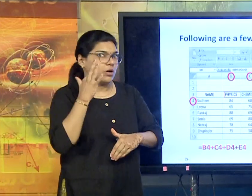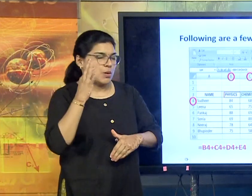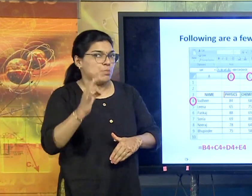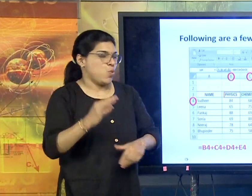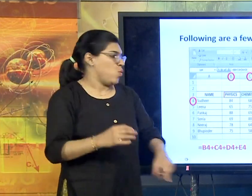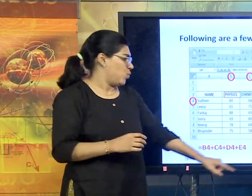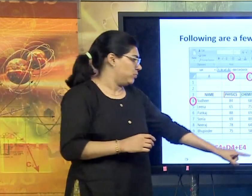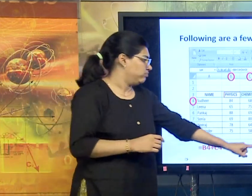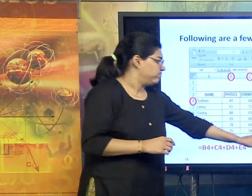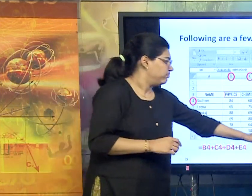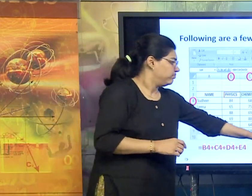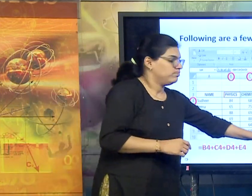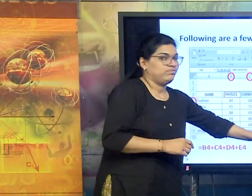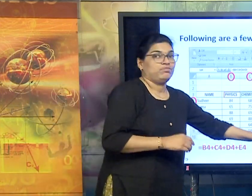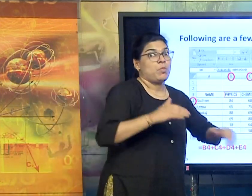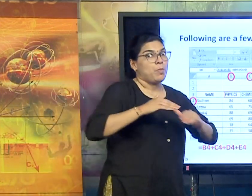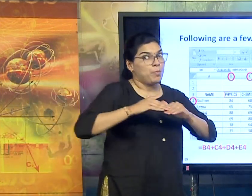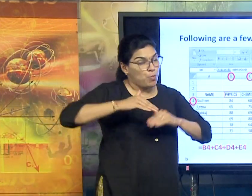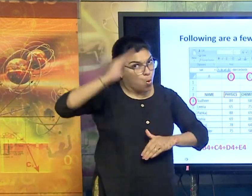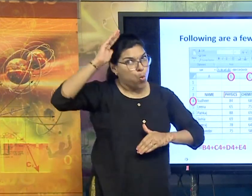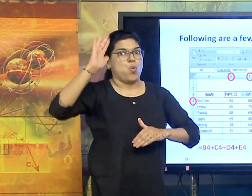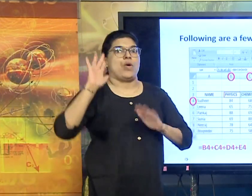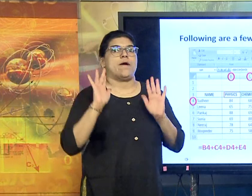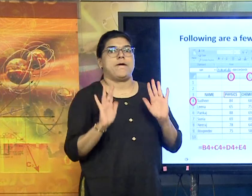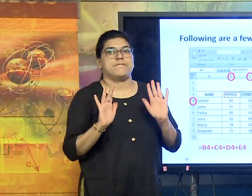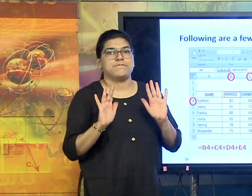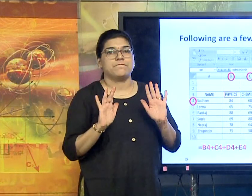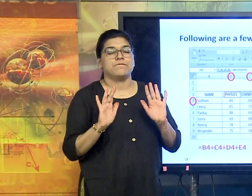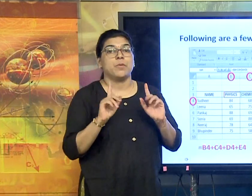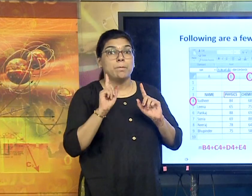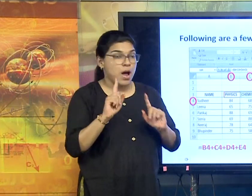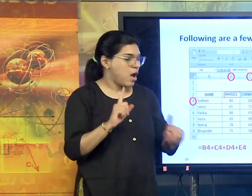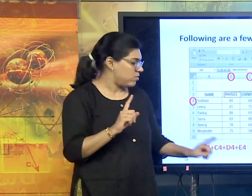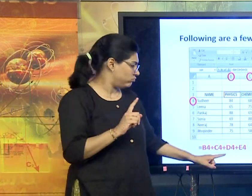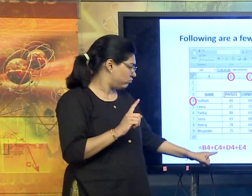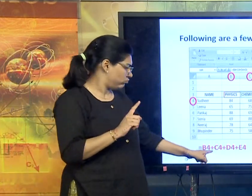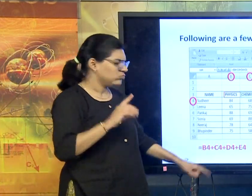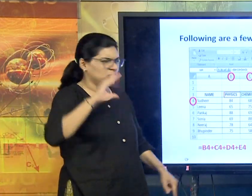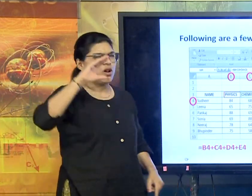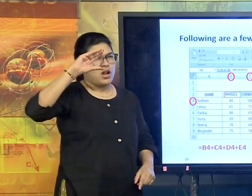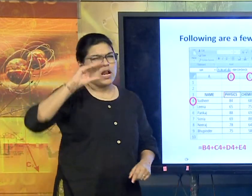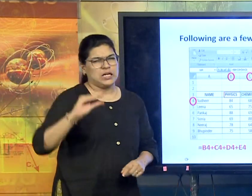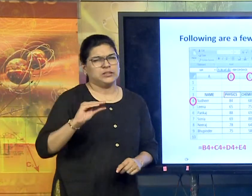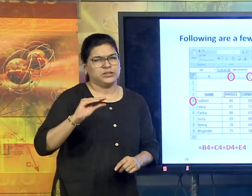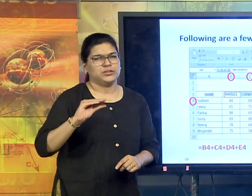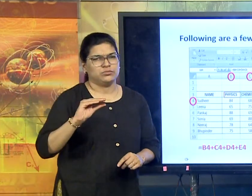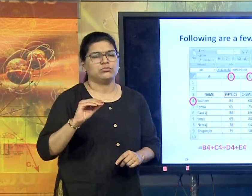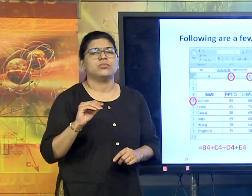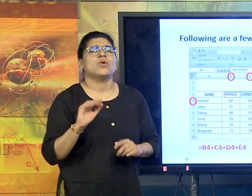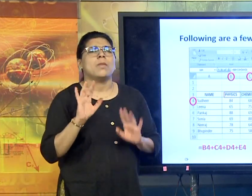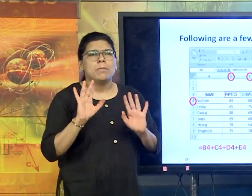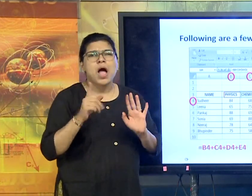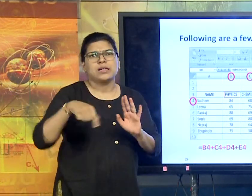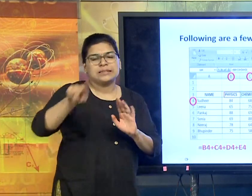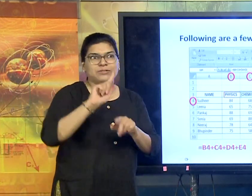of these method. But this method, which is equal to sum, this is used more